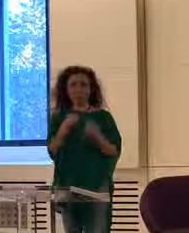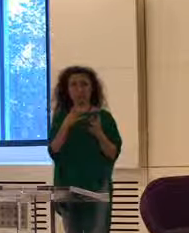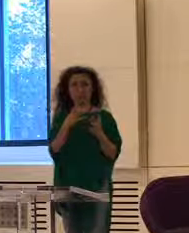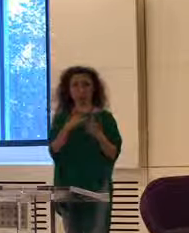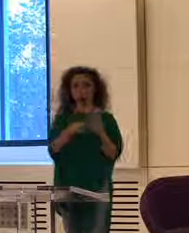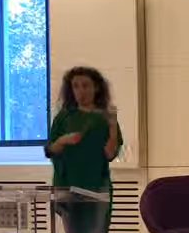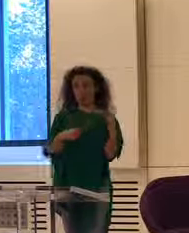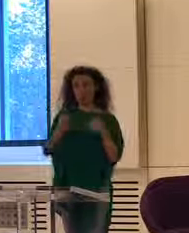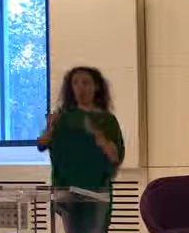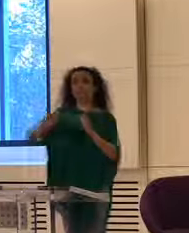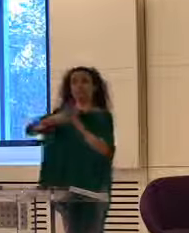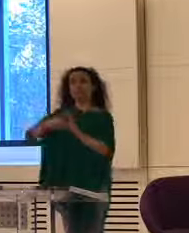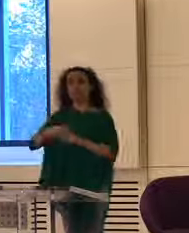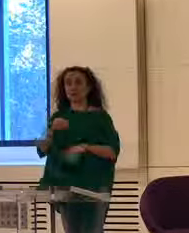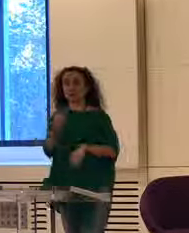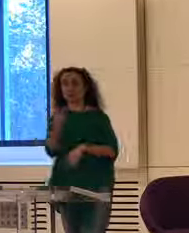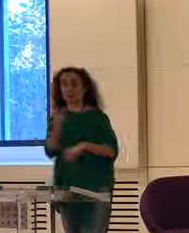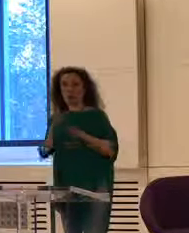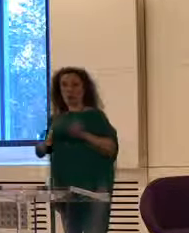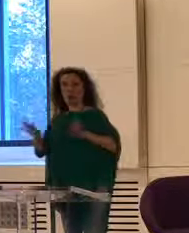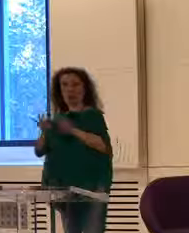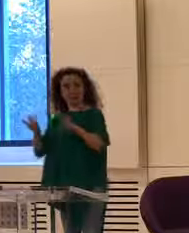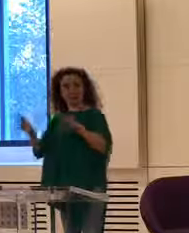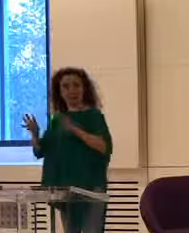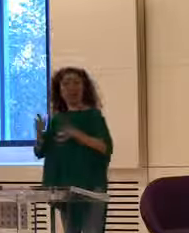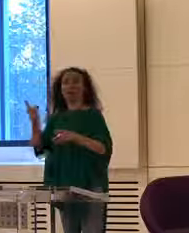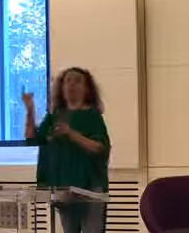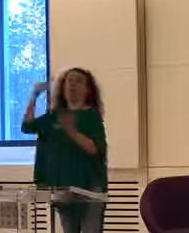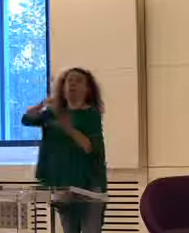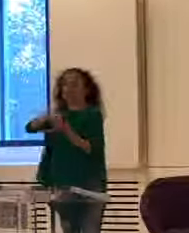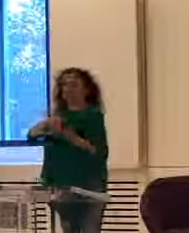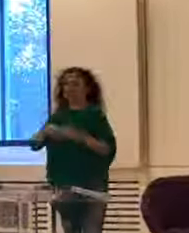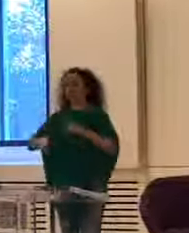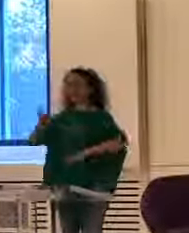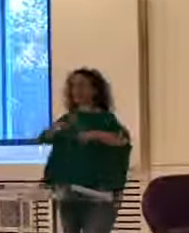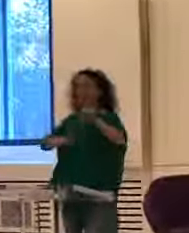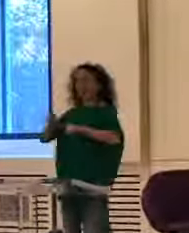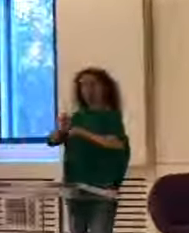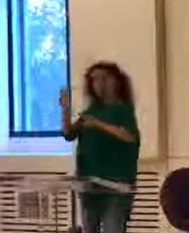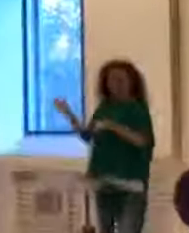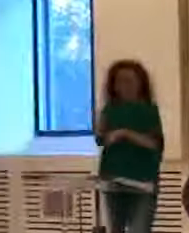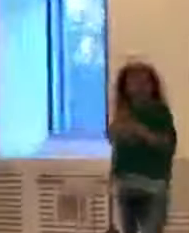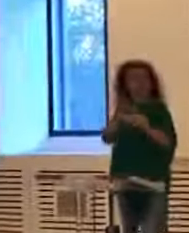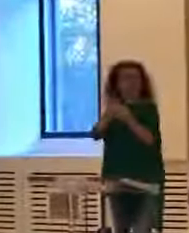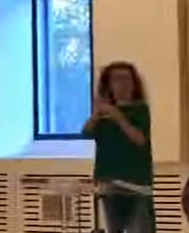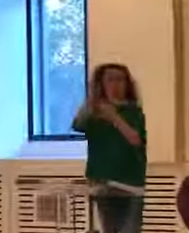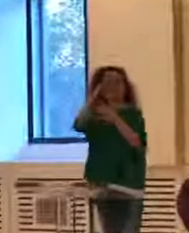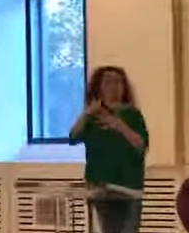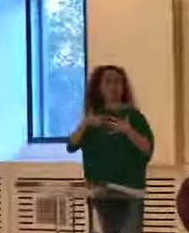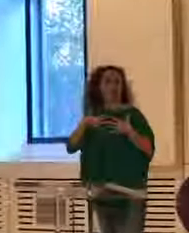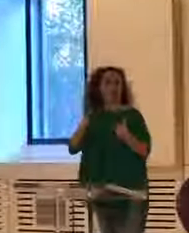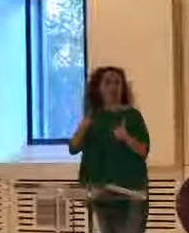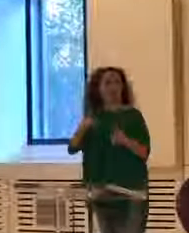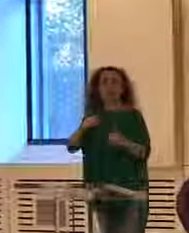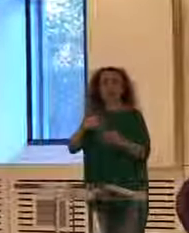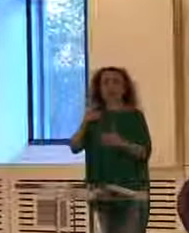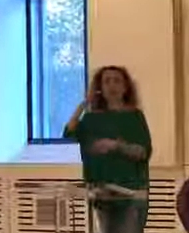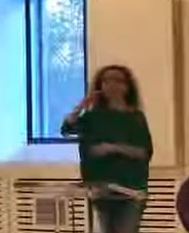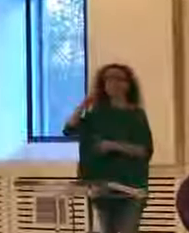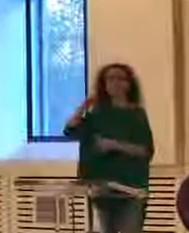post-show question times, actually 4 of them, and 2 discussion panels and the symposium, all linked to the